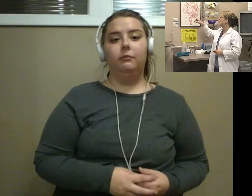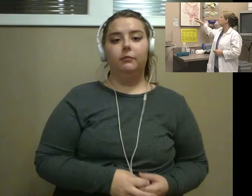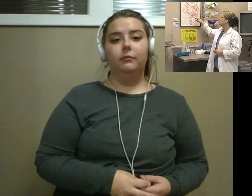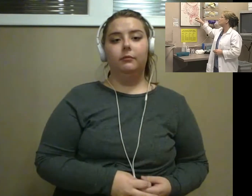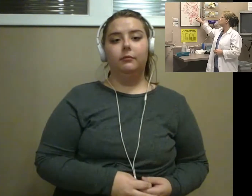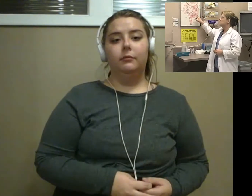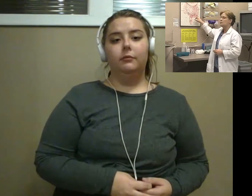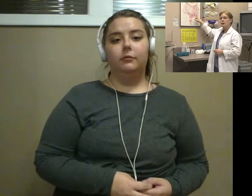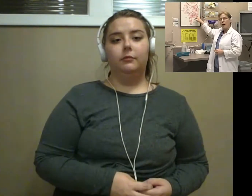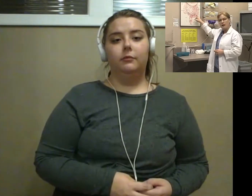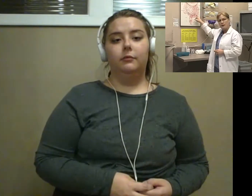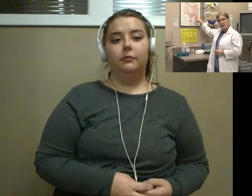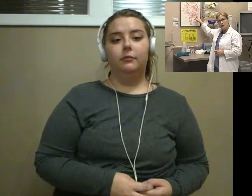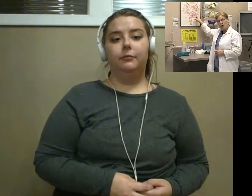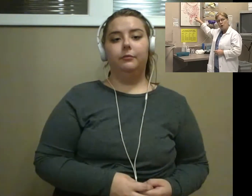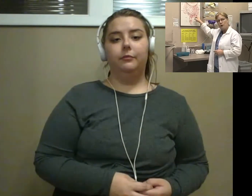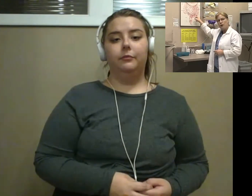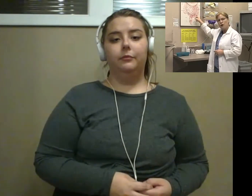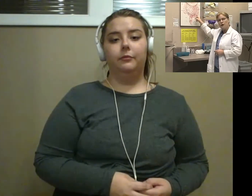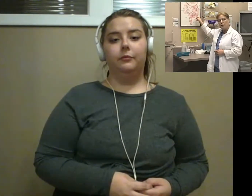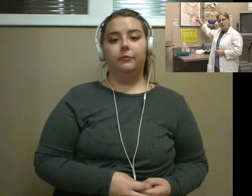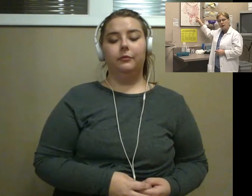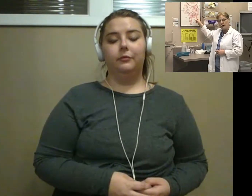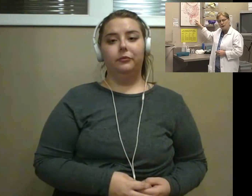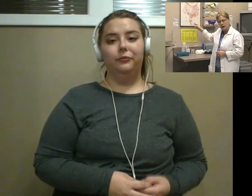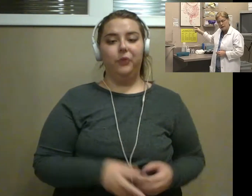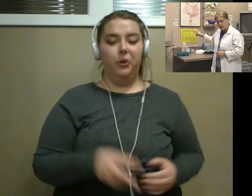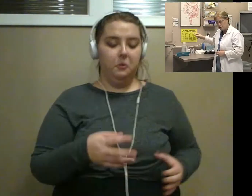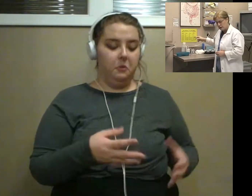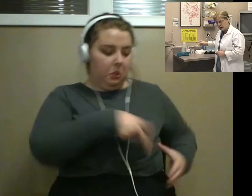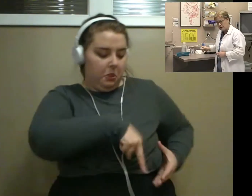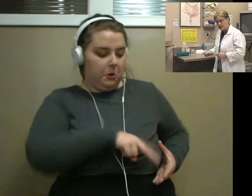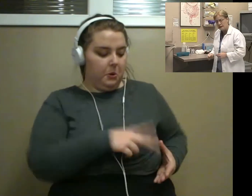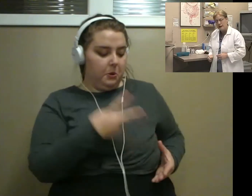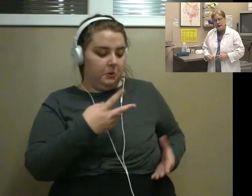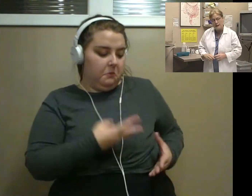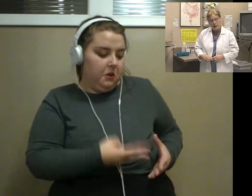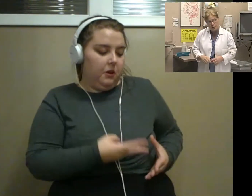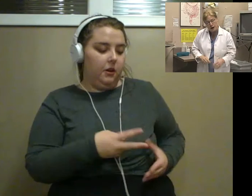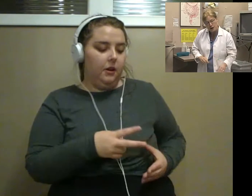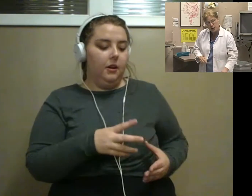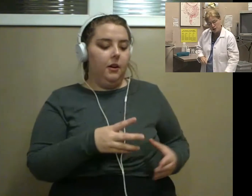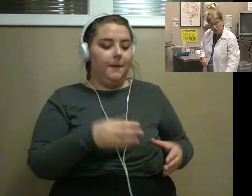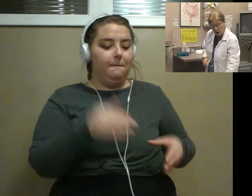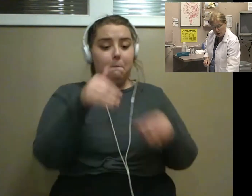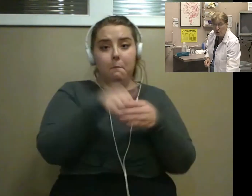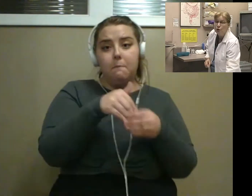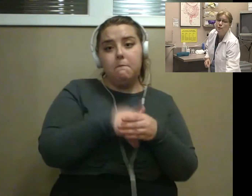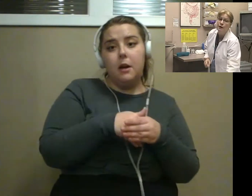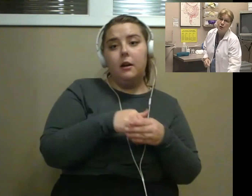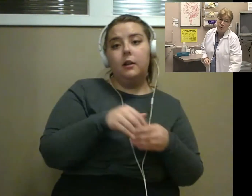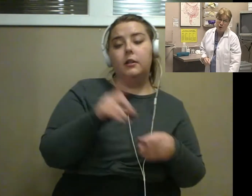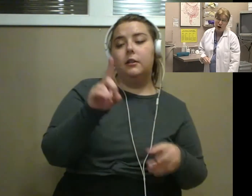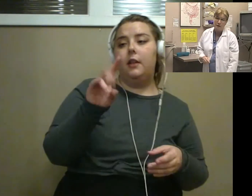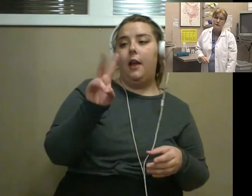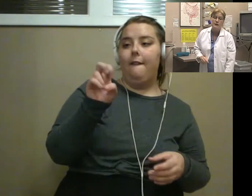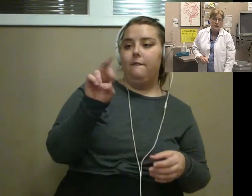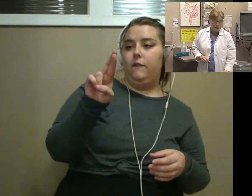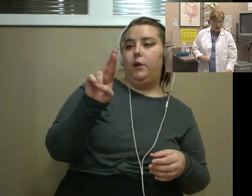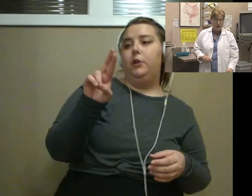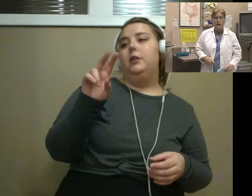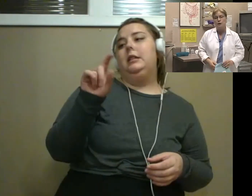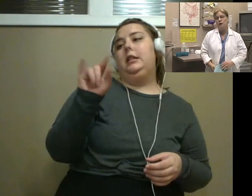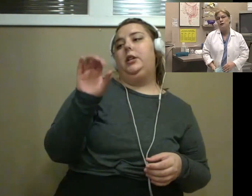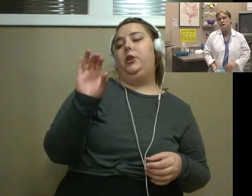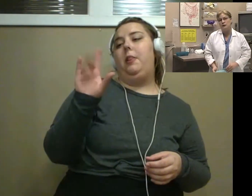If the doctor might see some pockets in the colon called diverticulitis, some patients are very concerned about their privacy